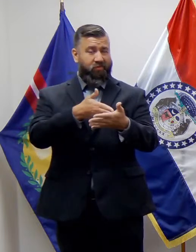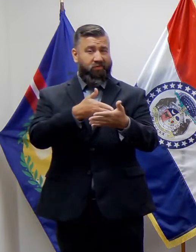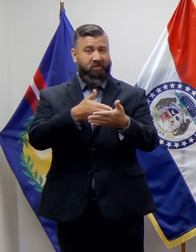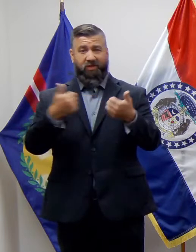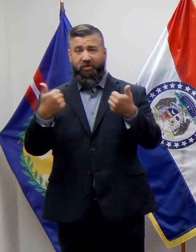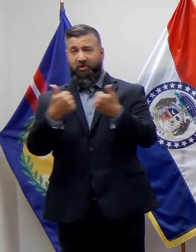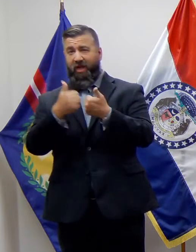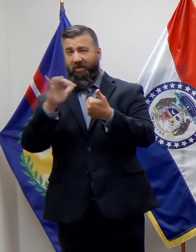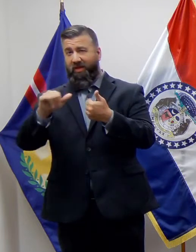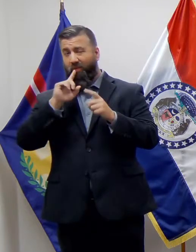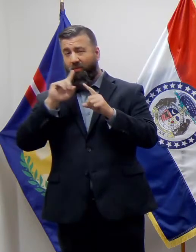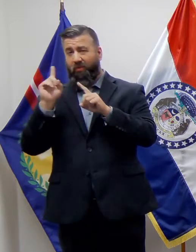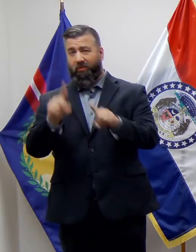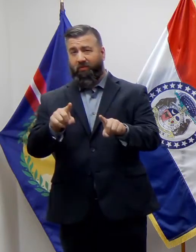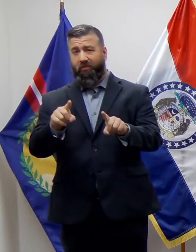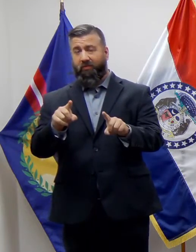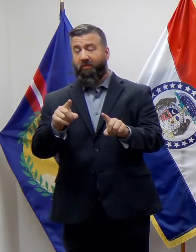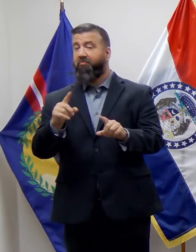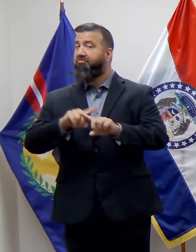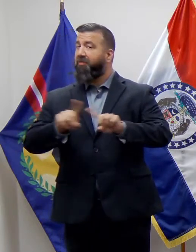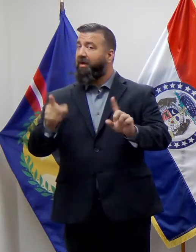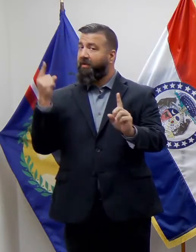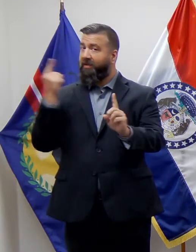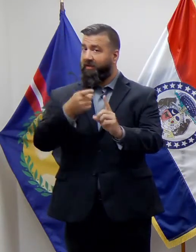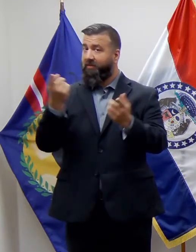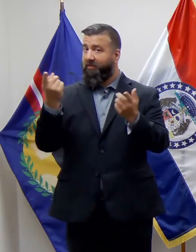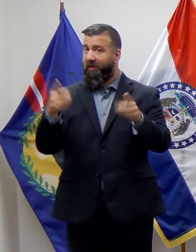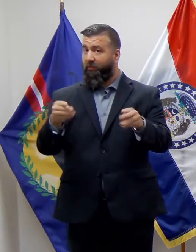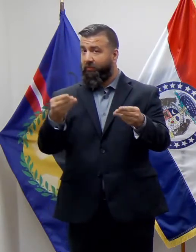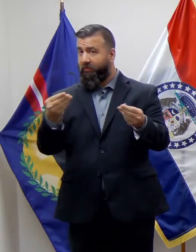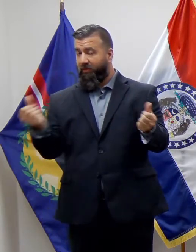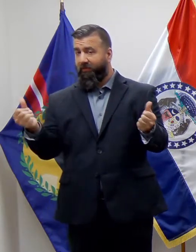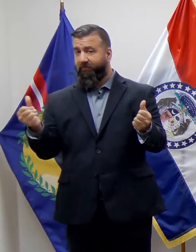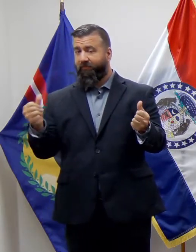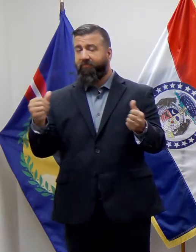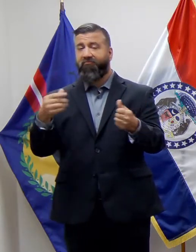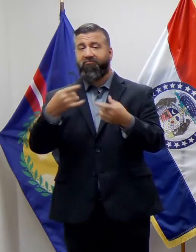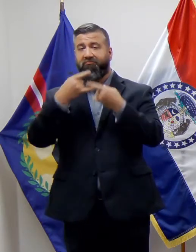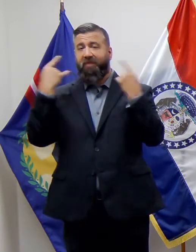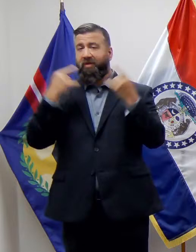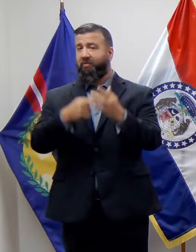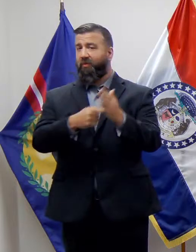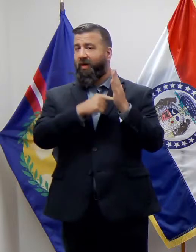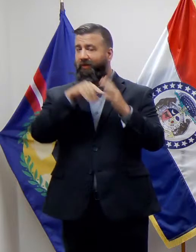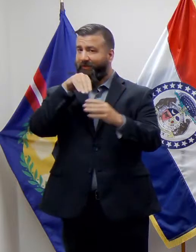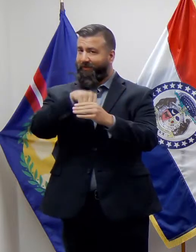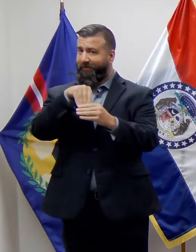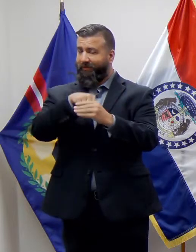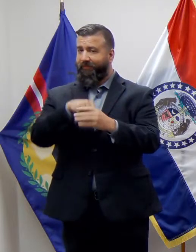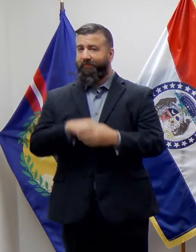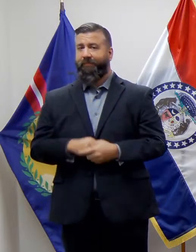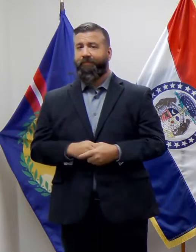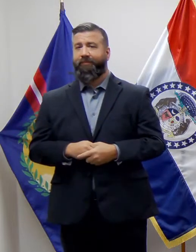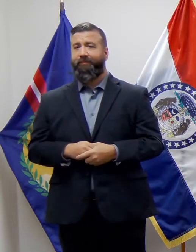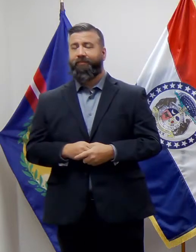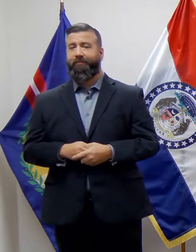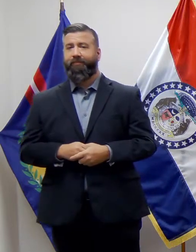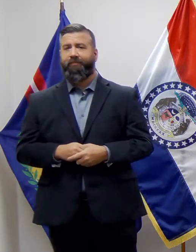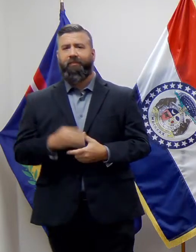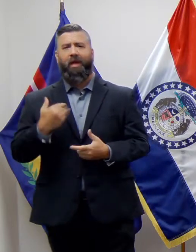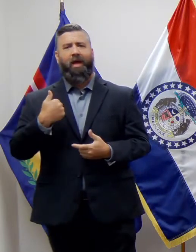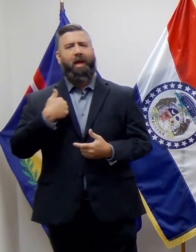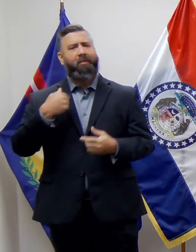Until that's resolved, masks are required in all indoor public spaces. Now, let me go over some of the